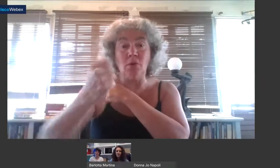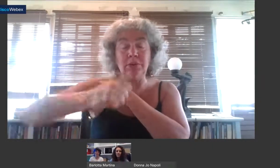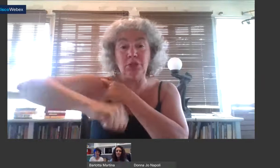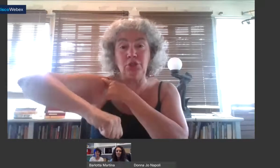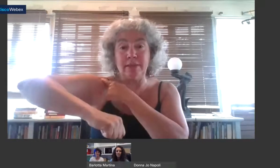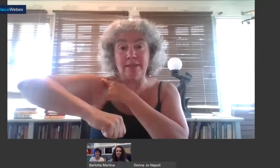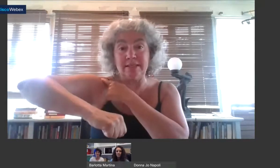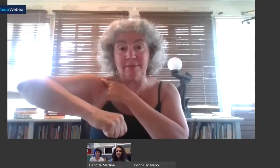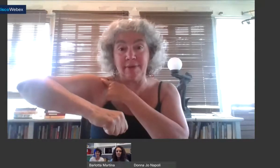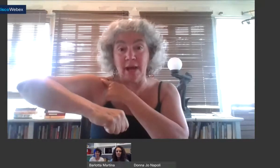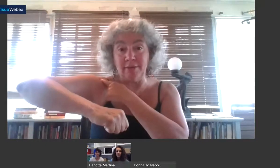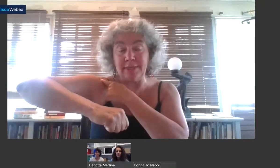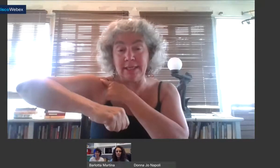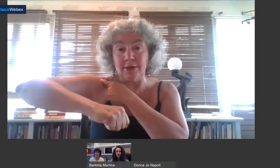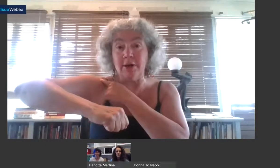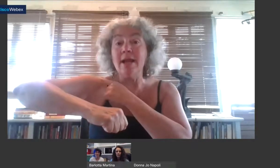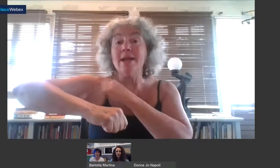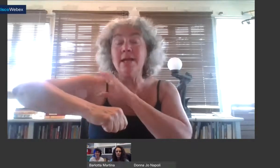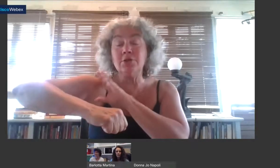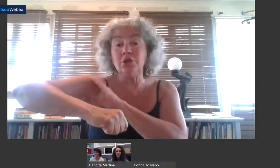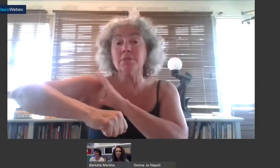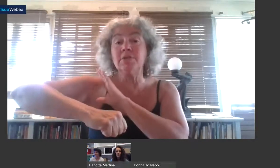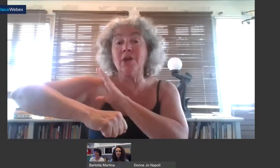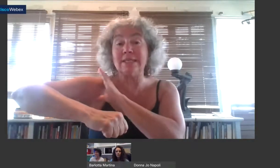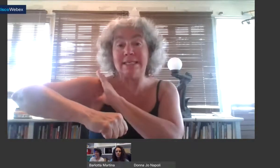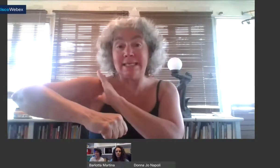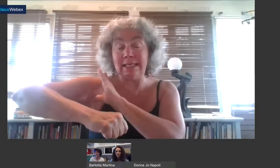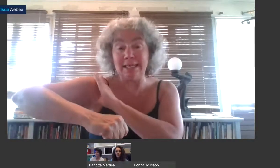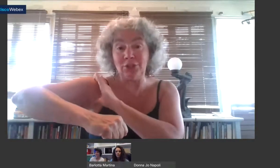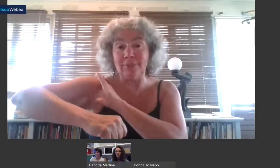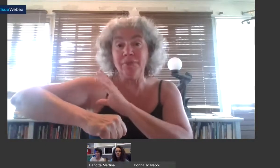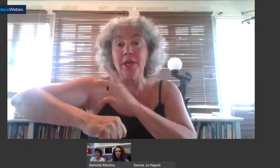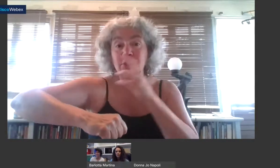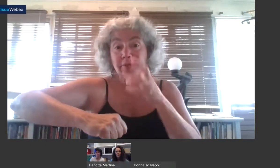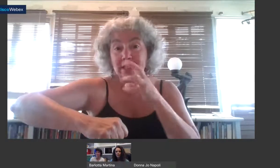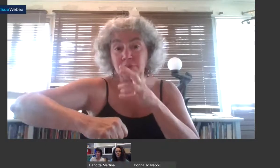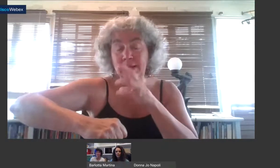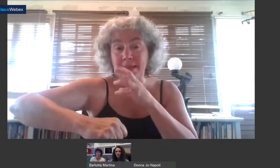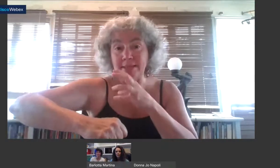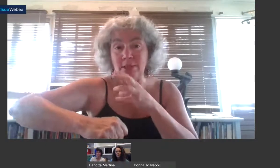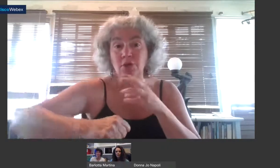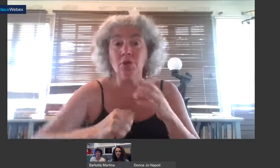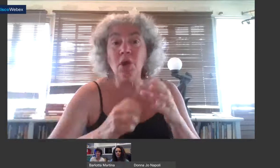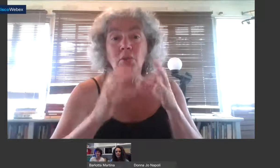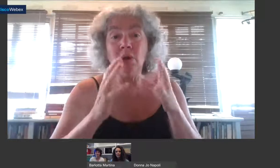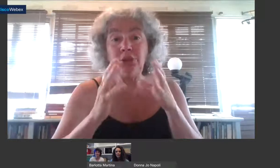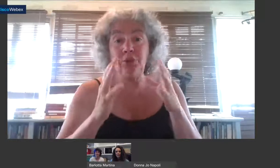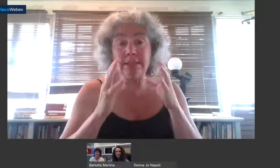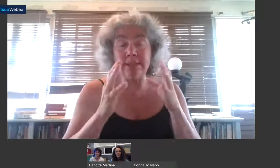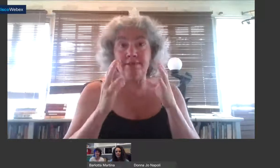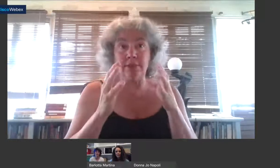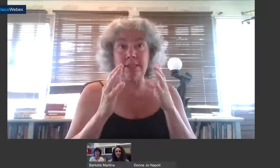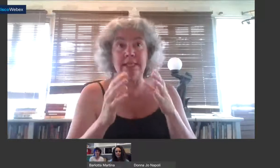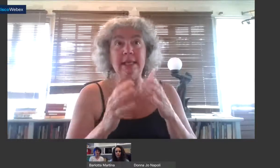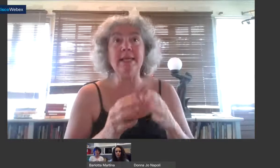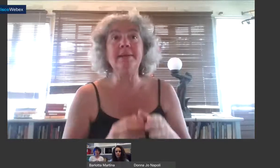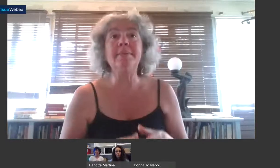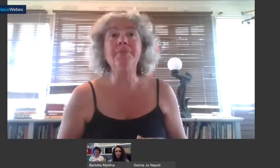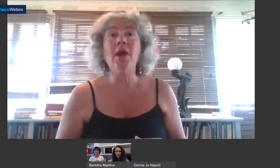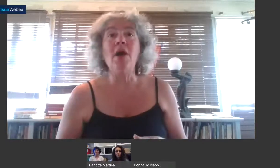only joint that's involved here in terms of articulation. So that's what I'm asking you. What joints have articulated? All